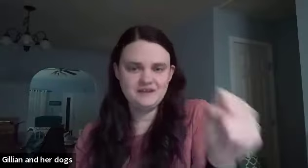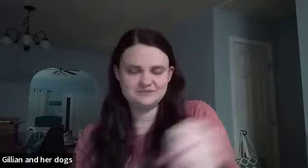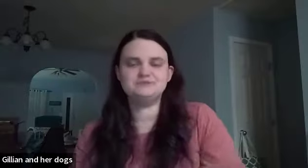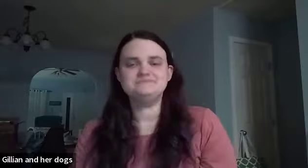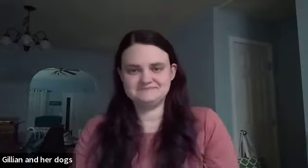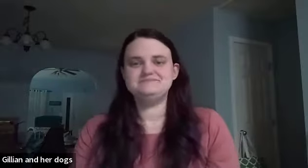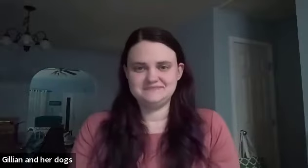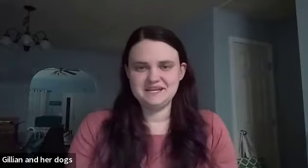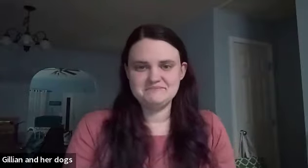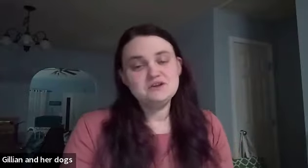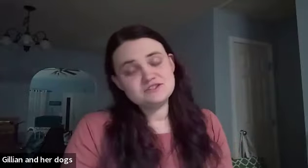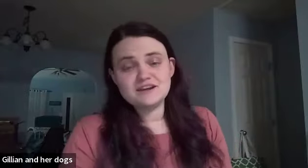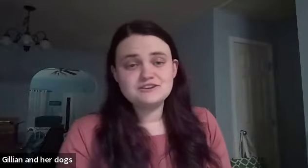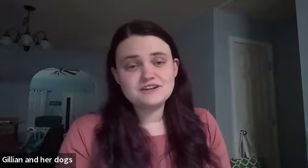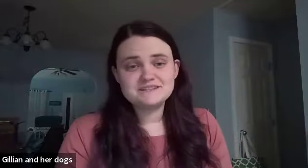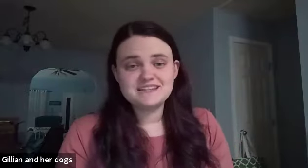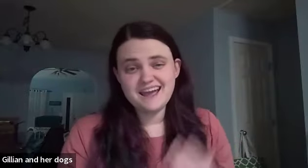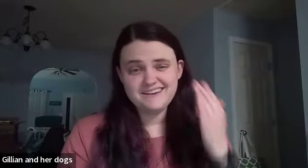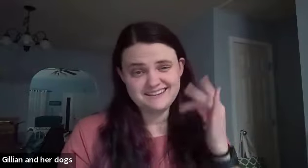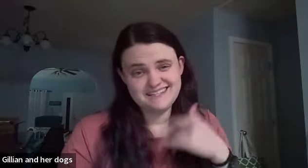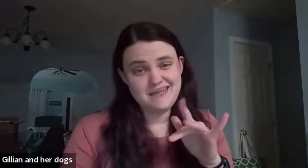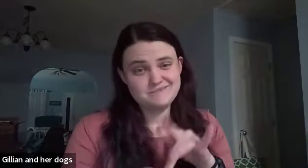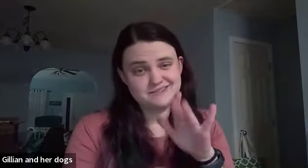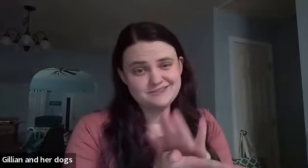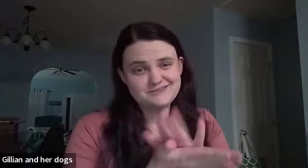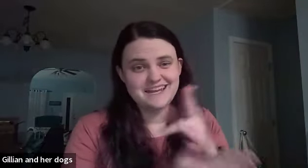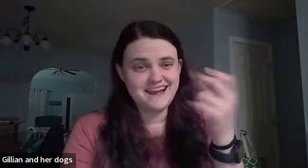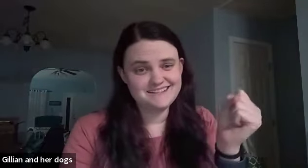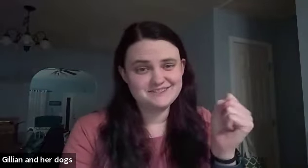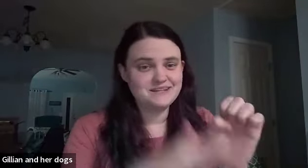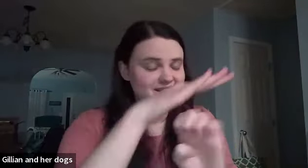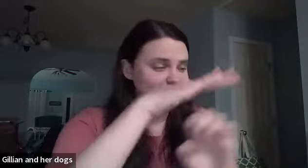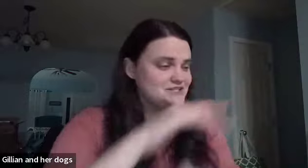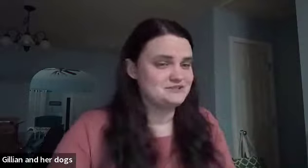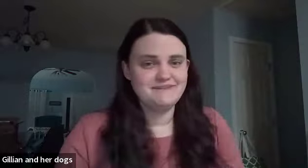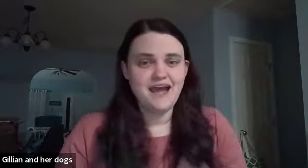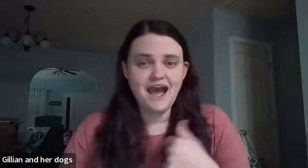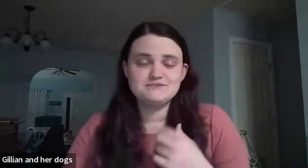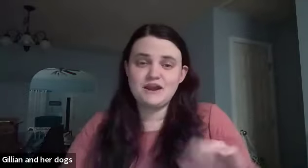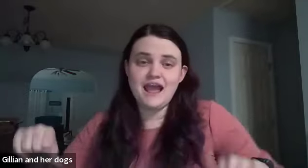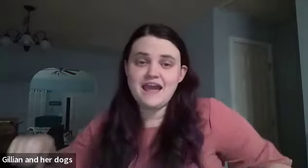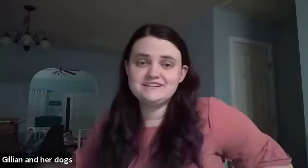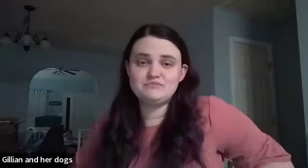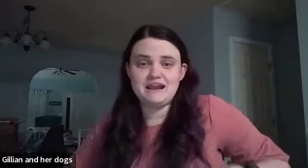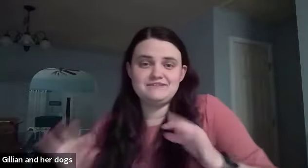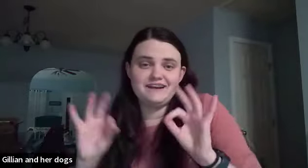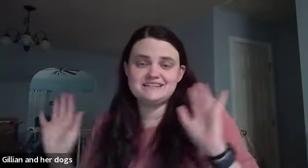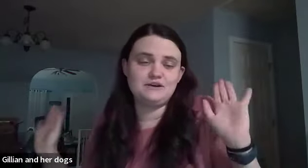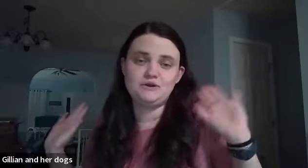High school. Yep. So now you can go and say, I know how to say middle school and high school and elementary. I'm sorry, I have to give bragging rights. I don't know